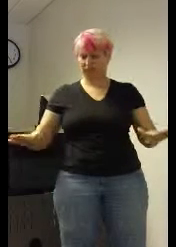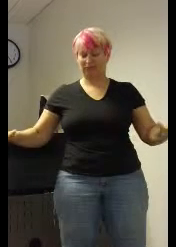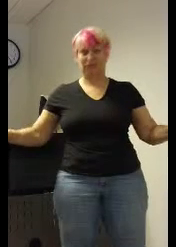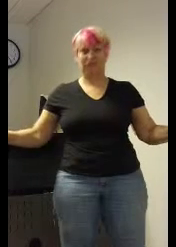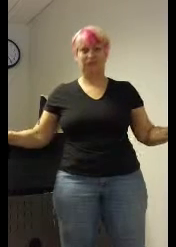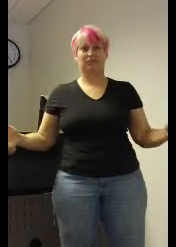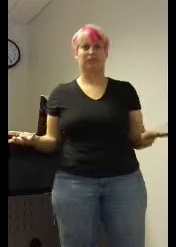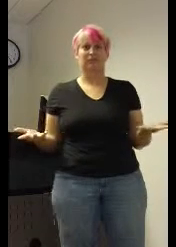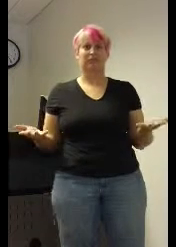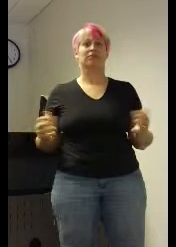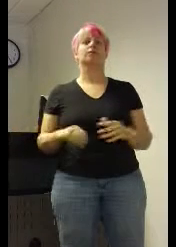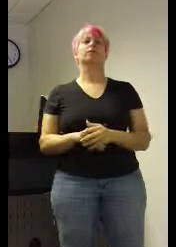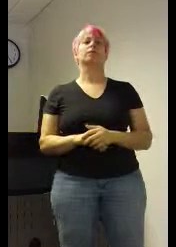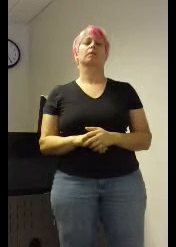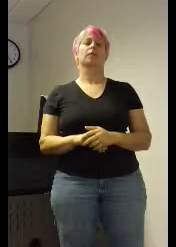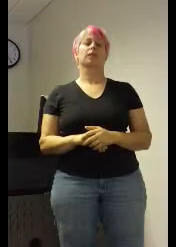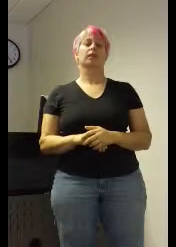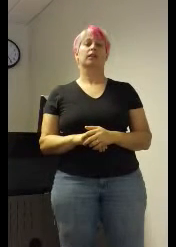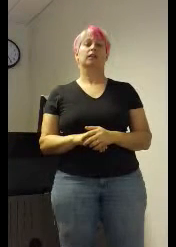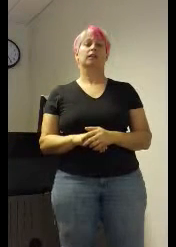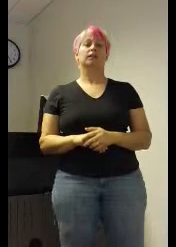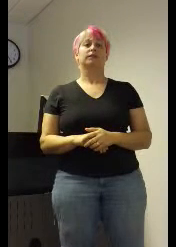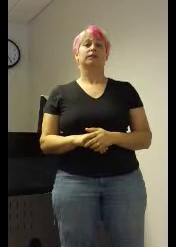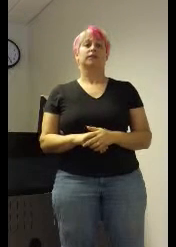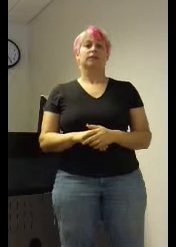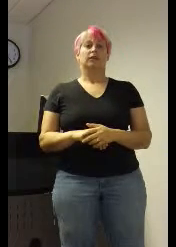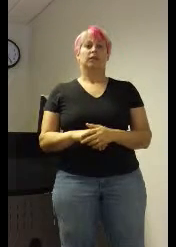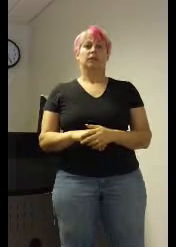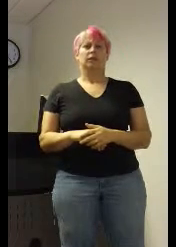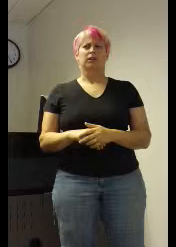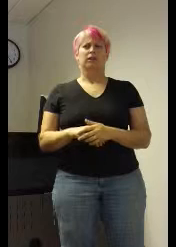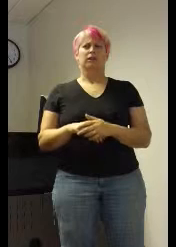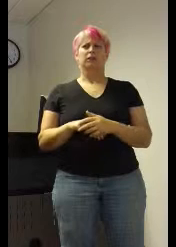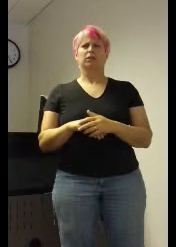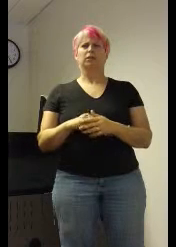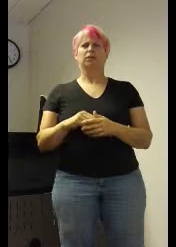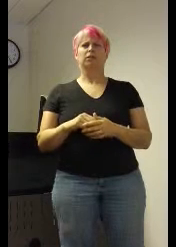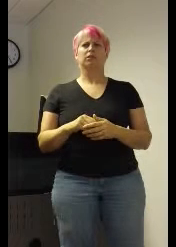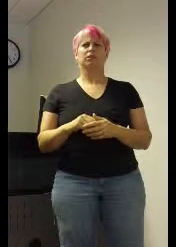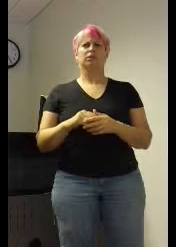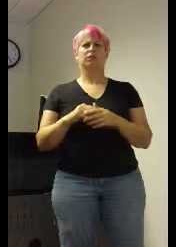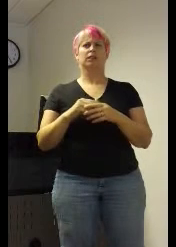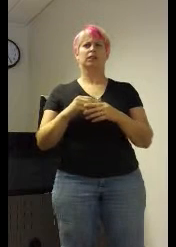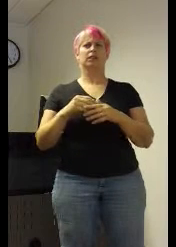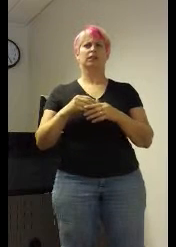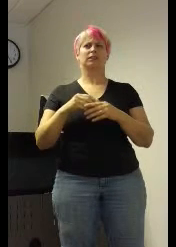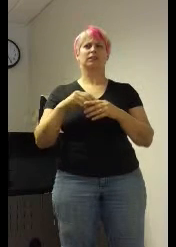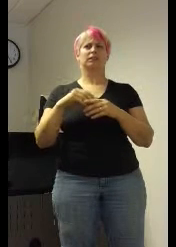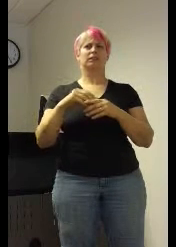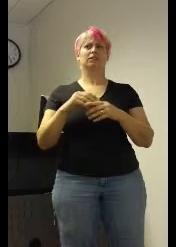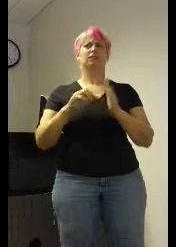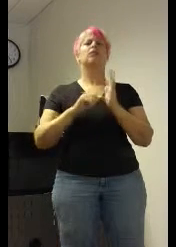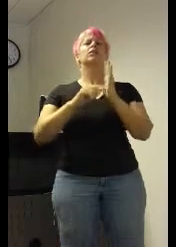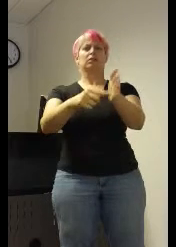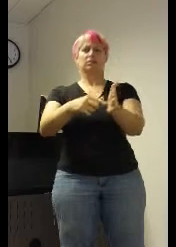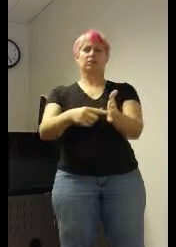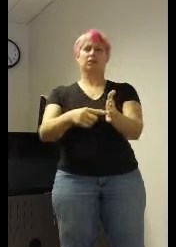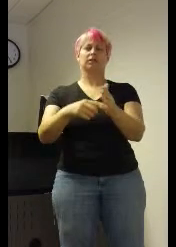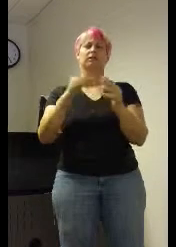The symptoms are present at home and at school, which means it's not necessarily the environment. Again, we'll talk about